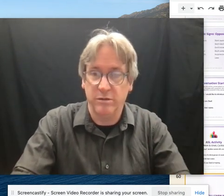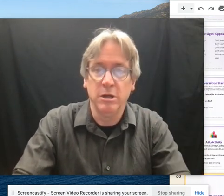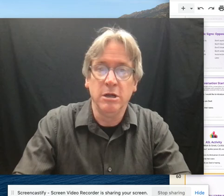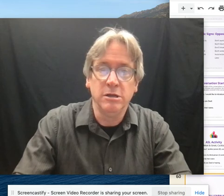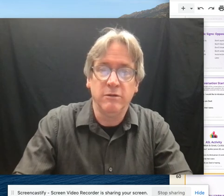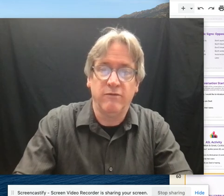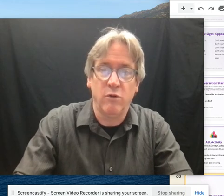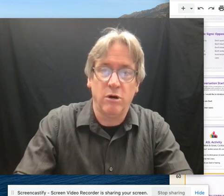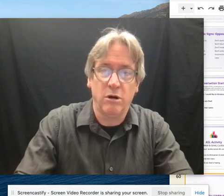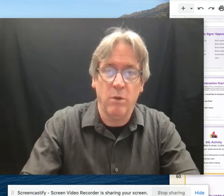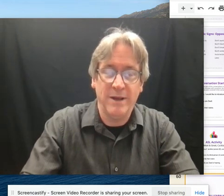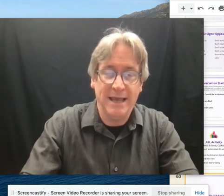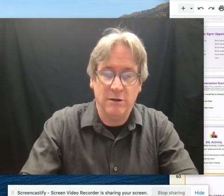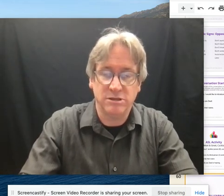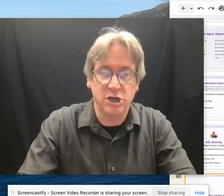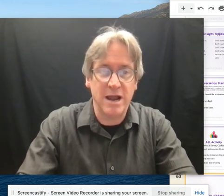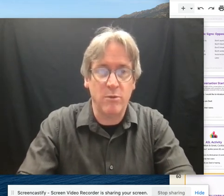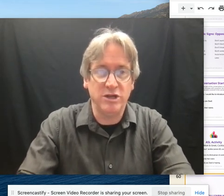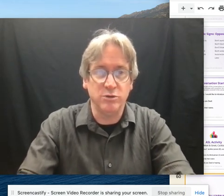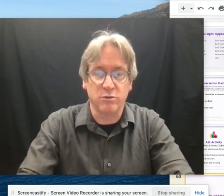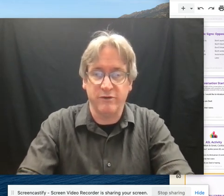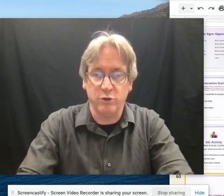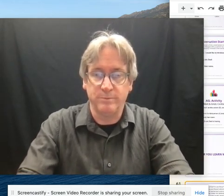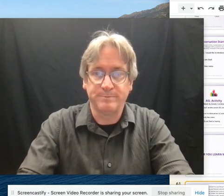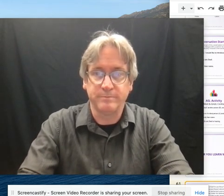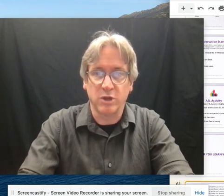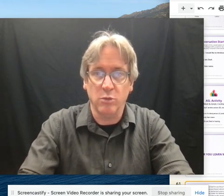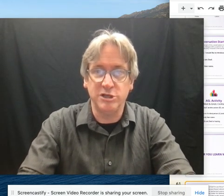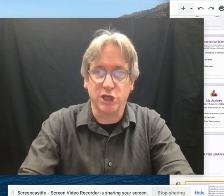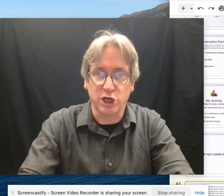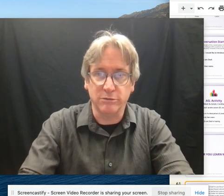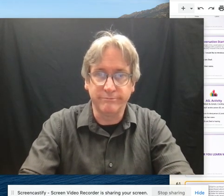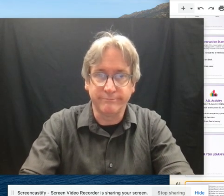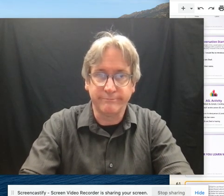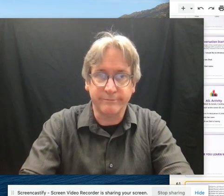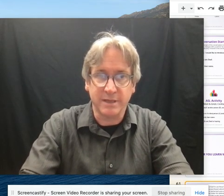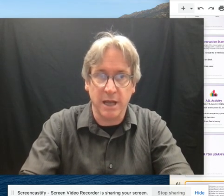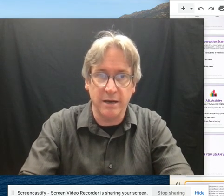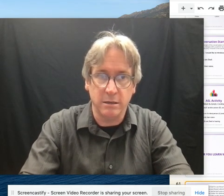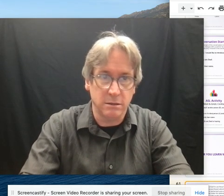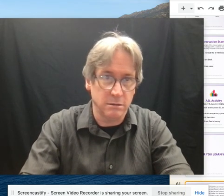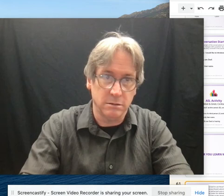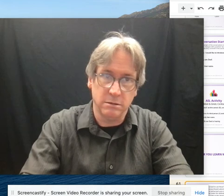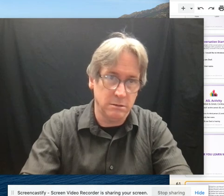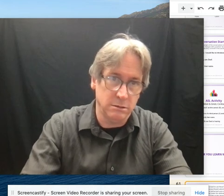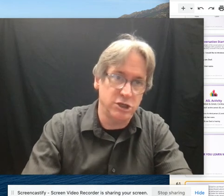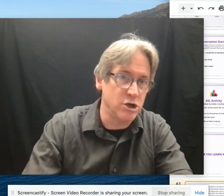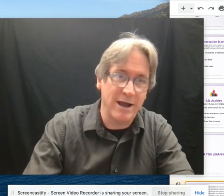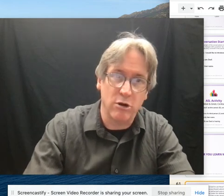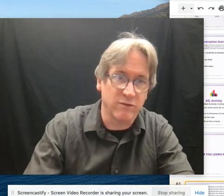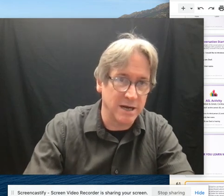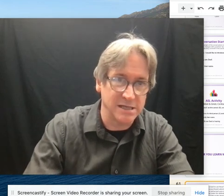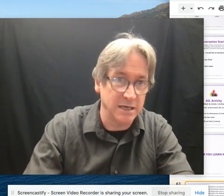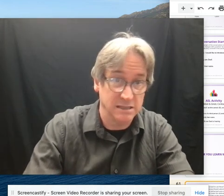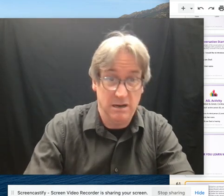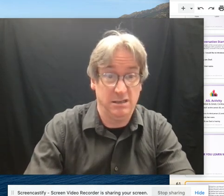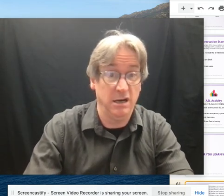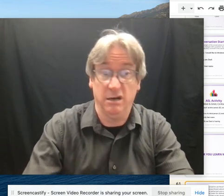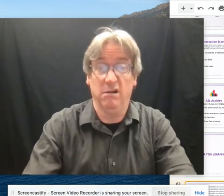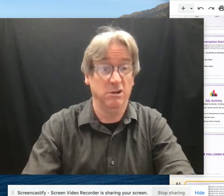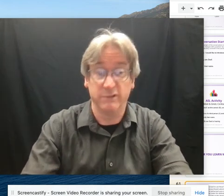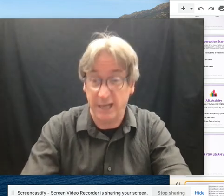smooth for when we get out. So now we do the review. What'd you learn? And just go back over what I signed